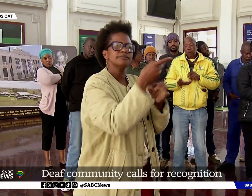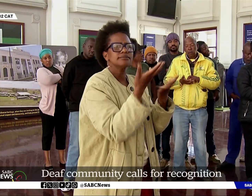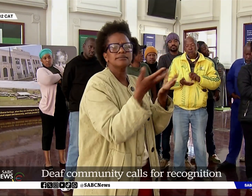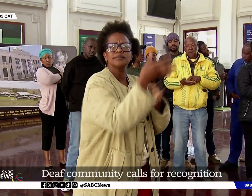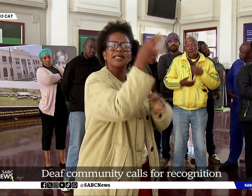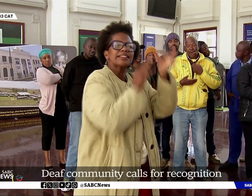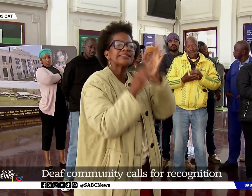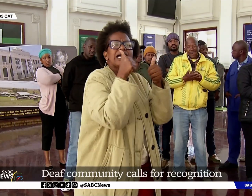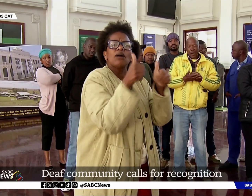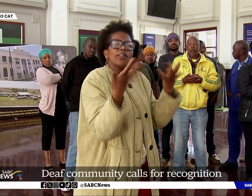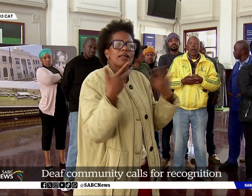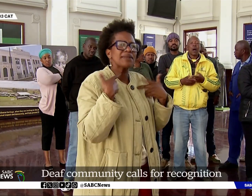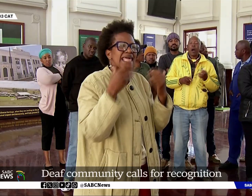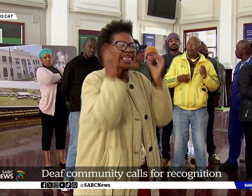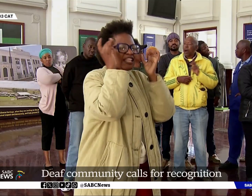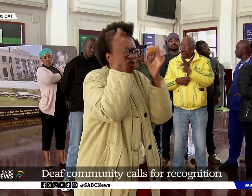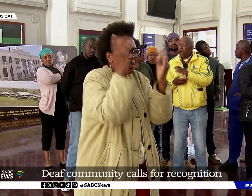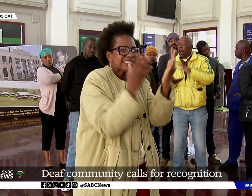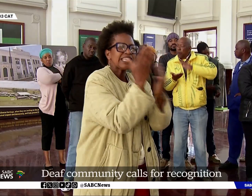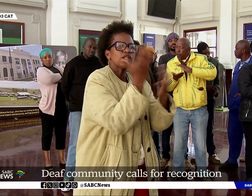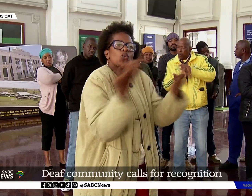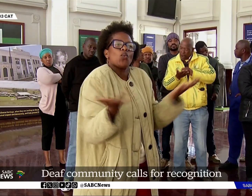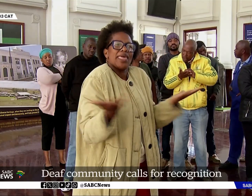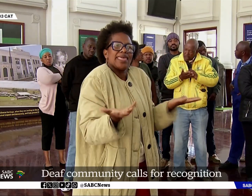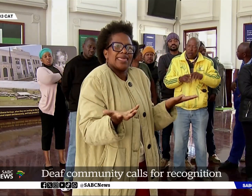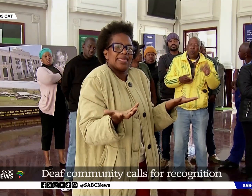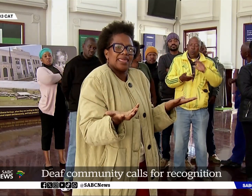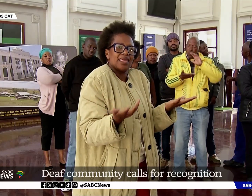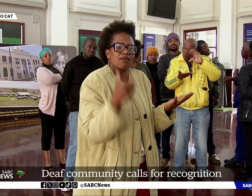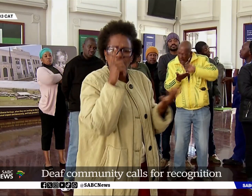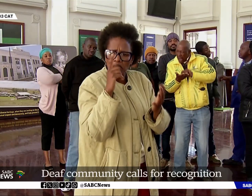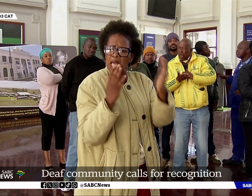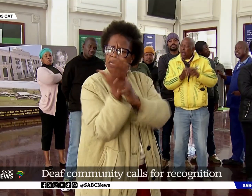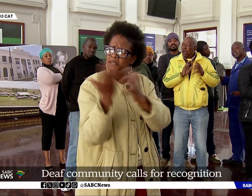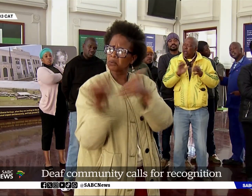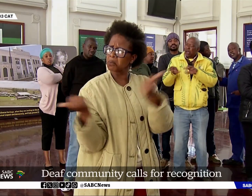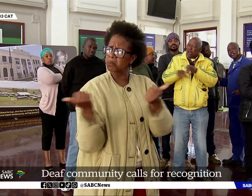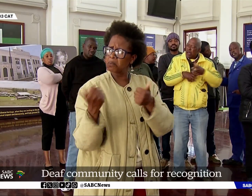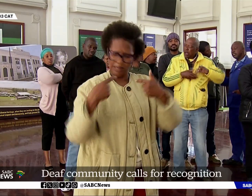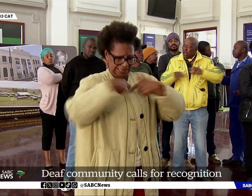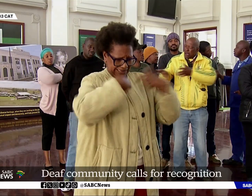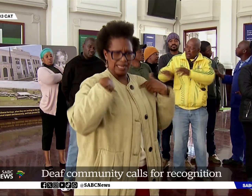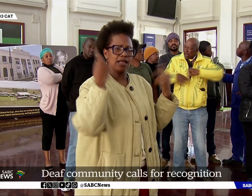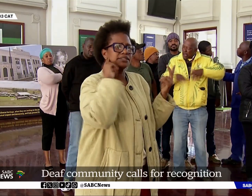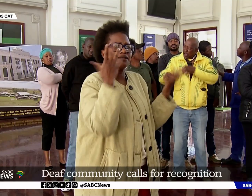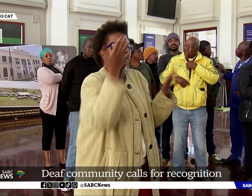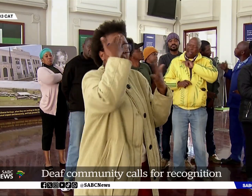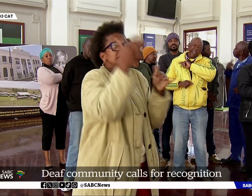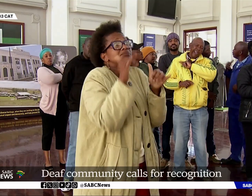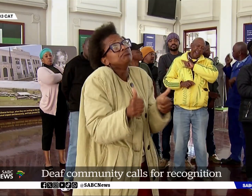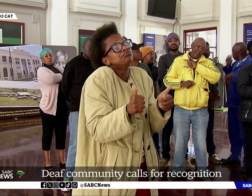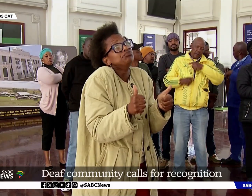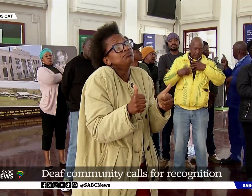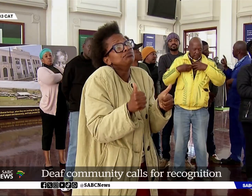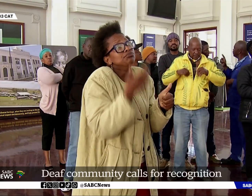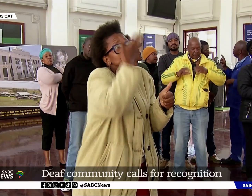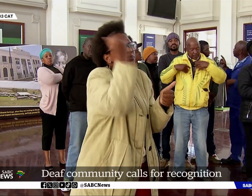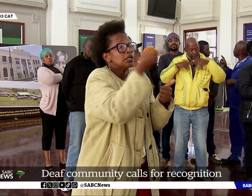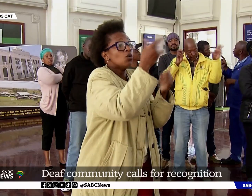the pregnant ones must come this side. I don't have any information about my pregnancy and the process. I just stay